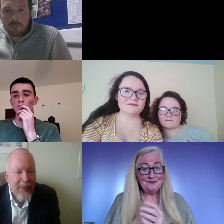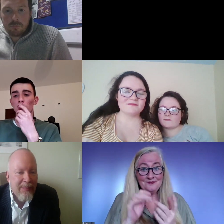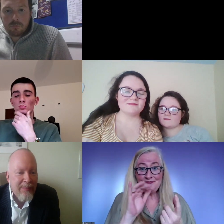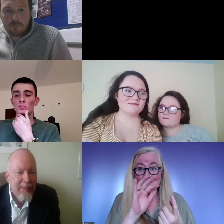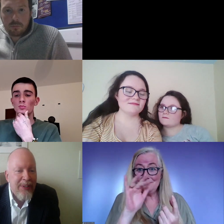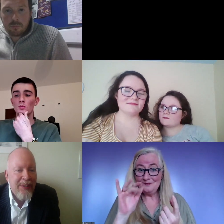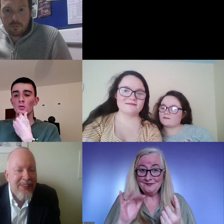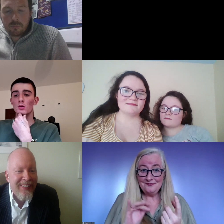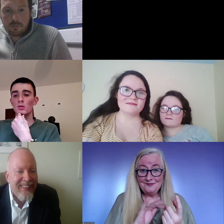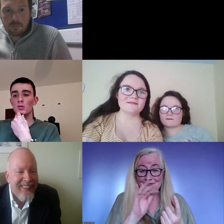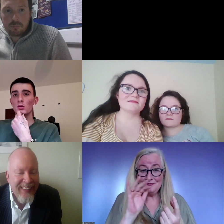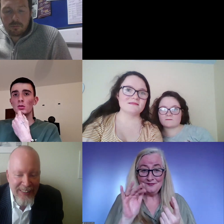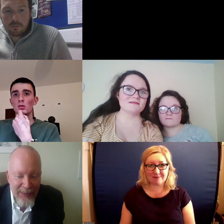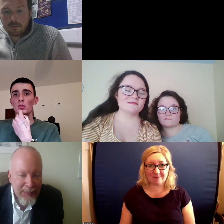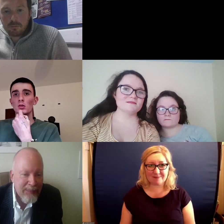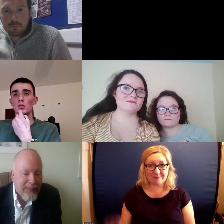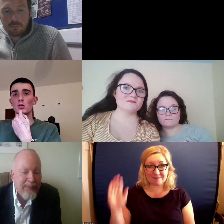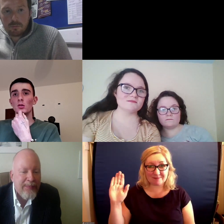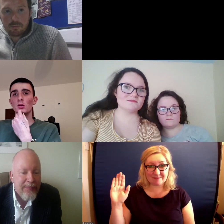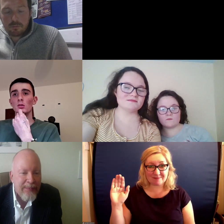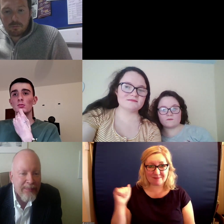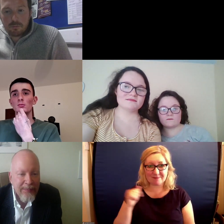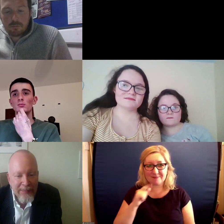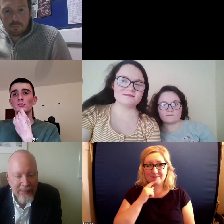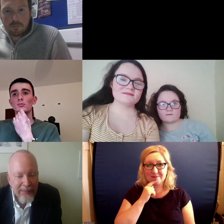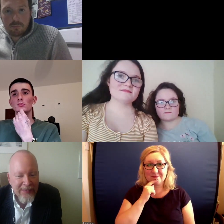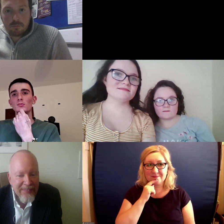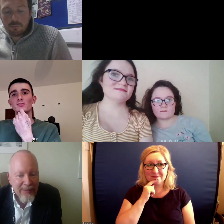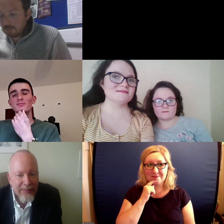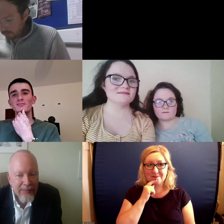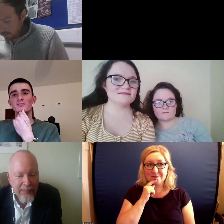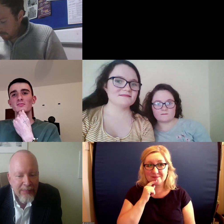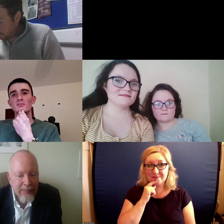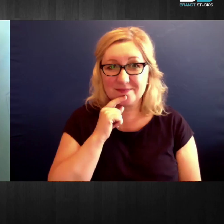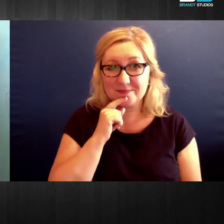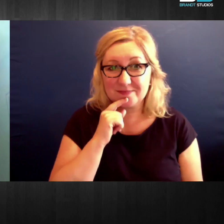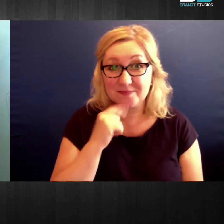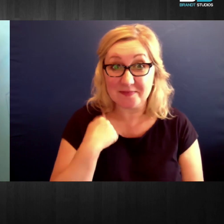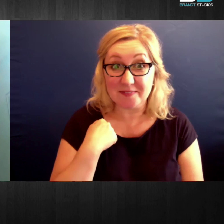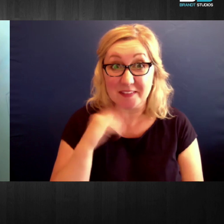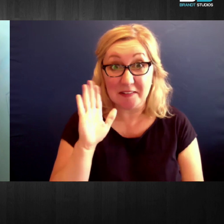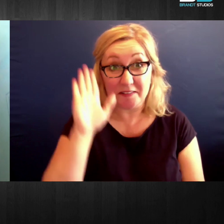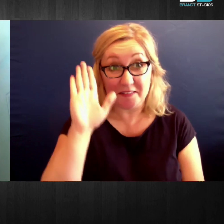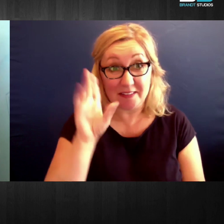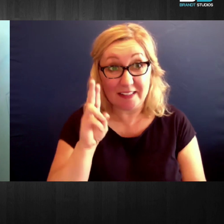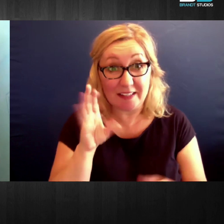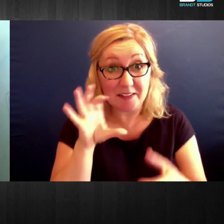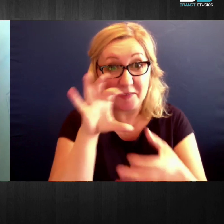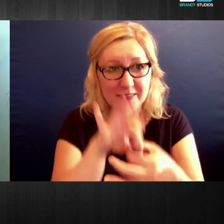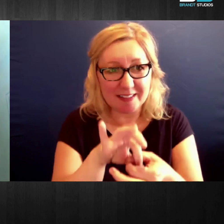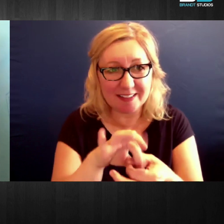Can I just come in, Mark? I remember. Yes. Yeah, I remember reading The Grapes of Wrath when I